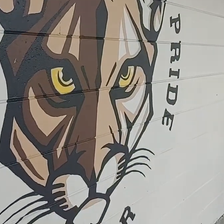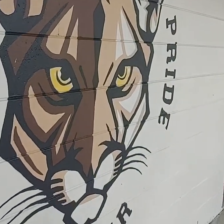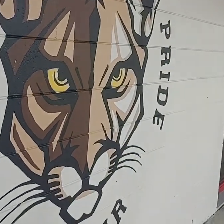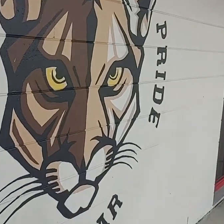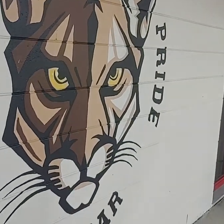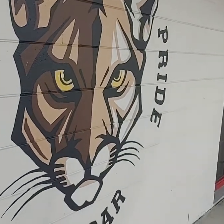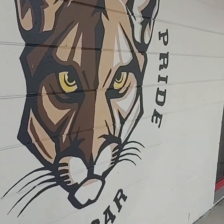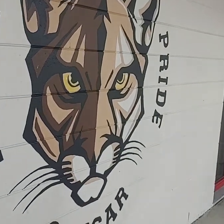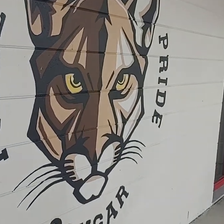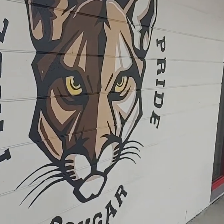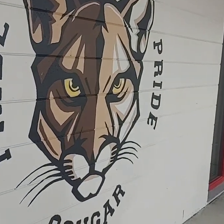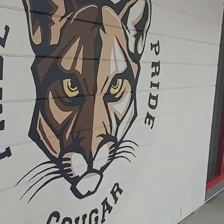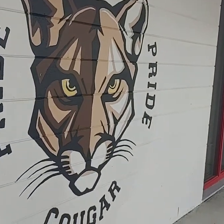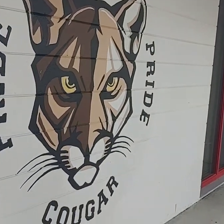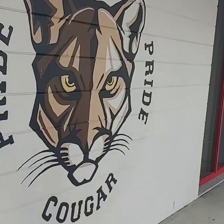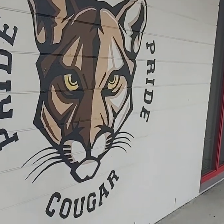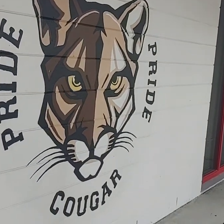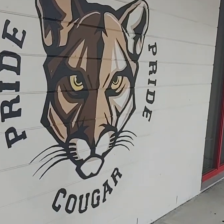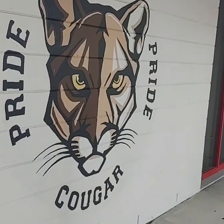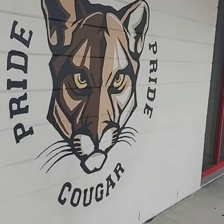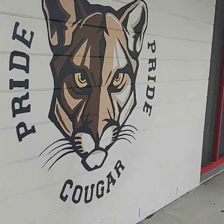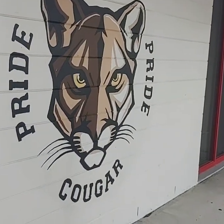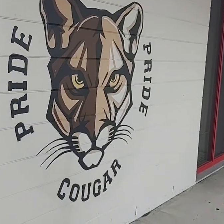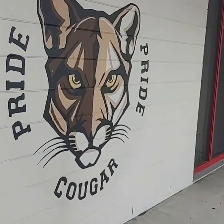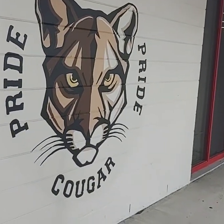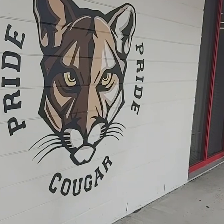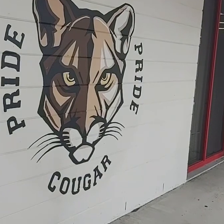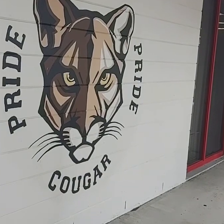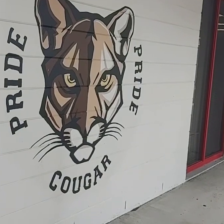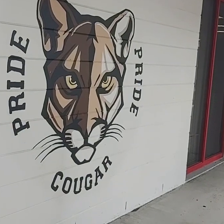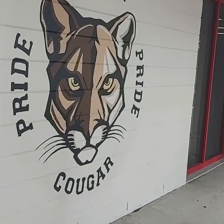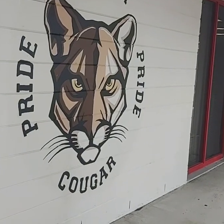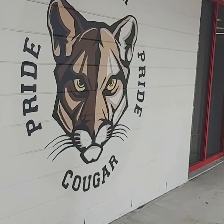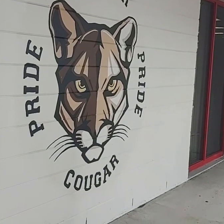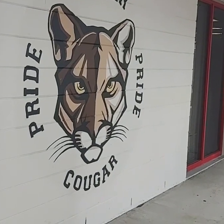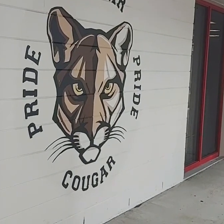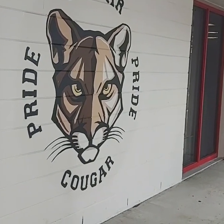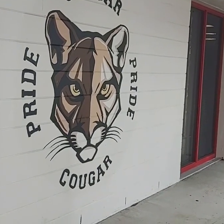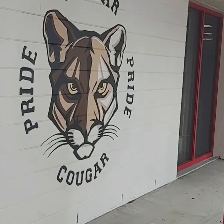must unite, no one can stop us now. We must unite, we must unite.